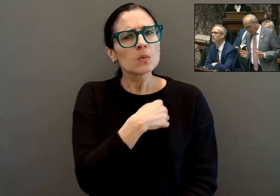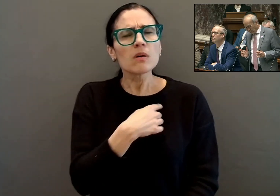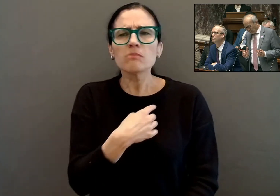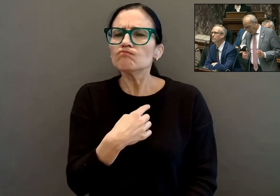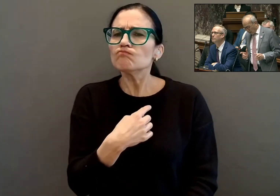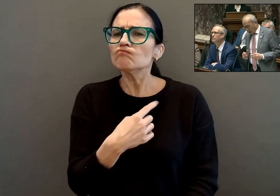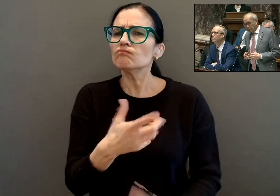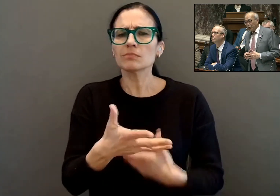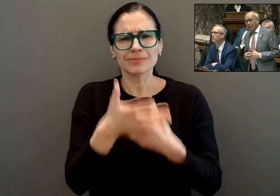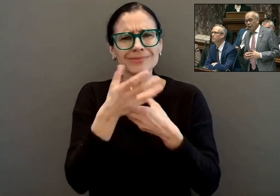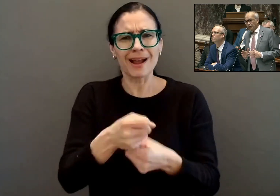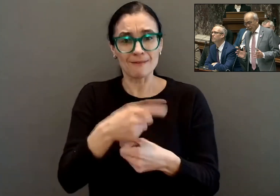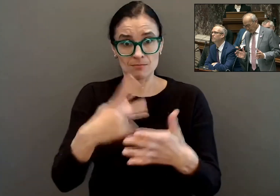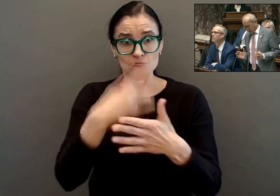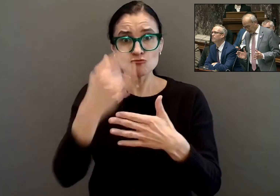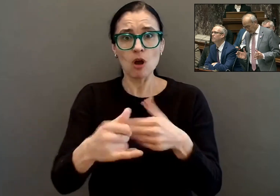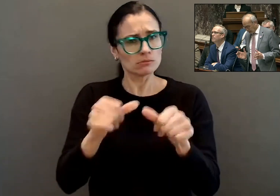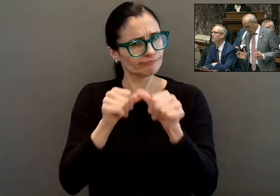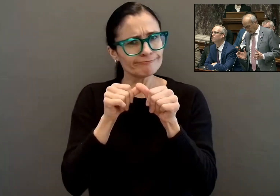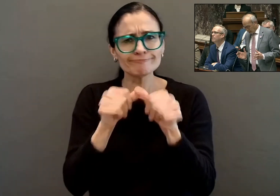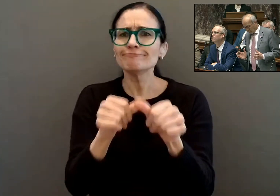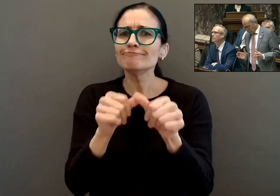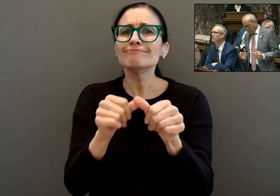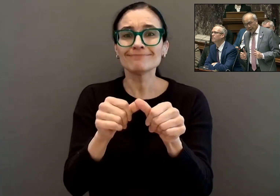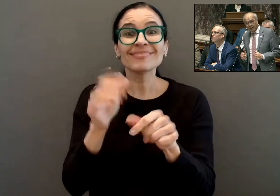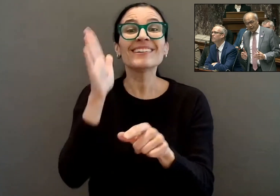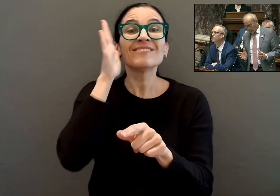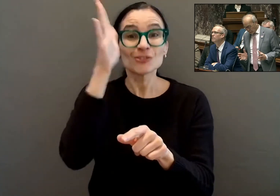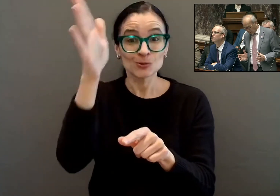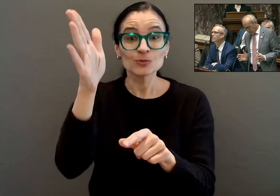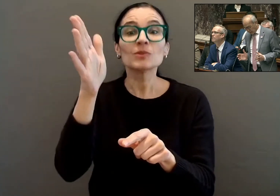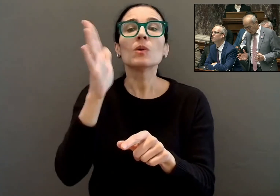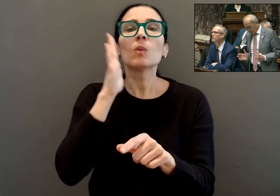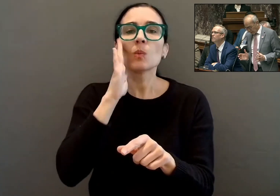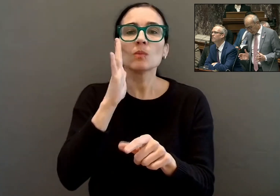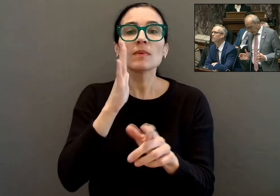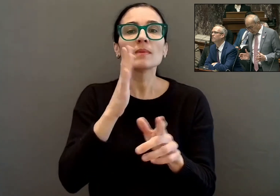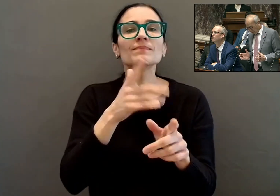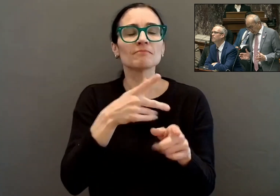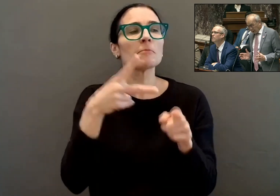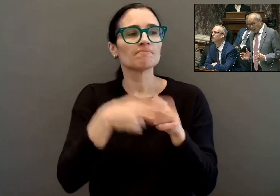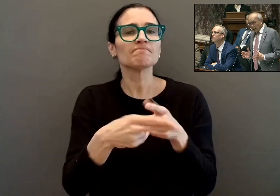future there will be more options for services which will benefit consumers.